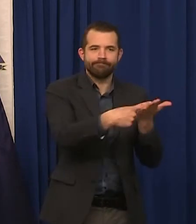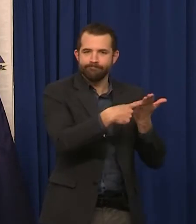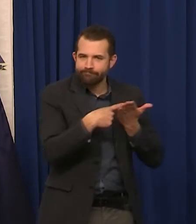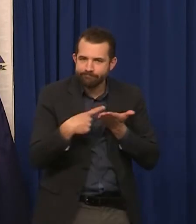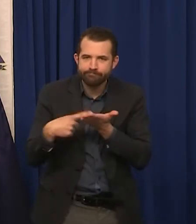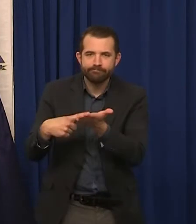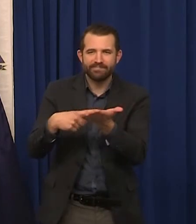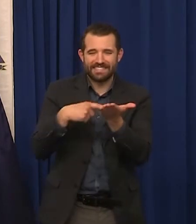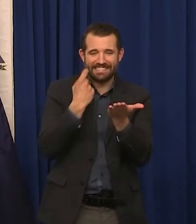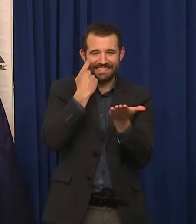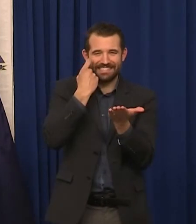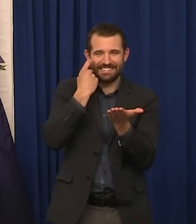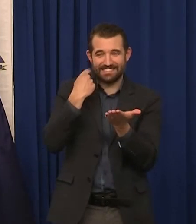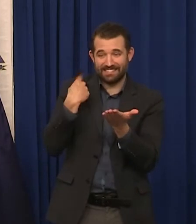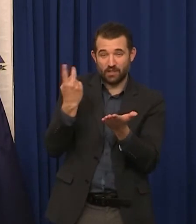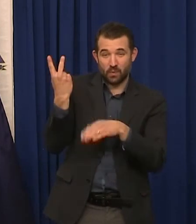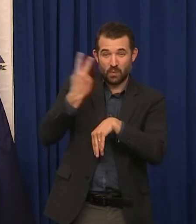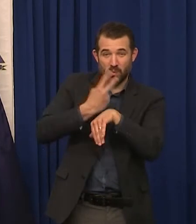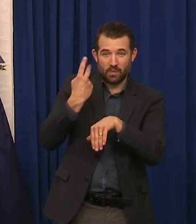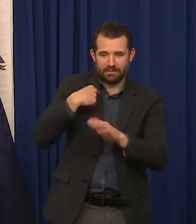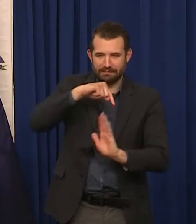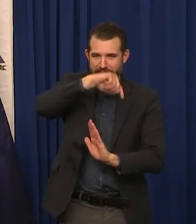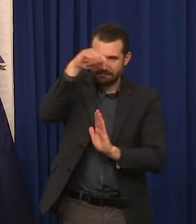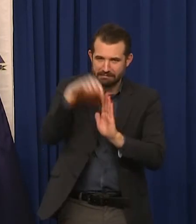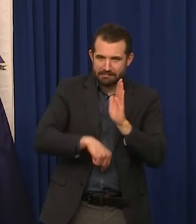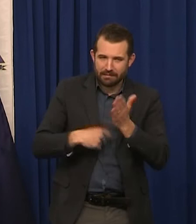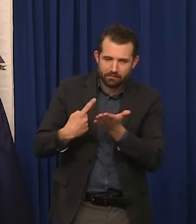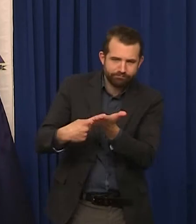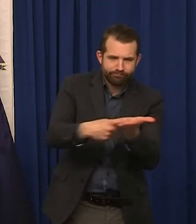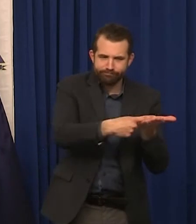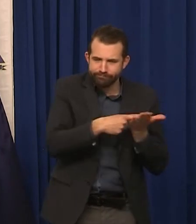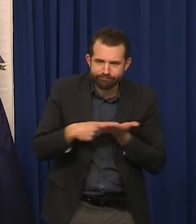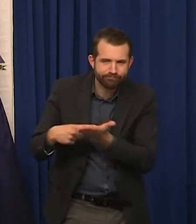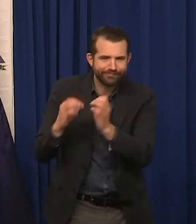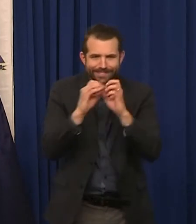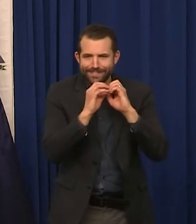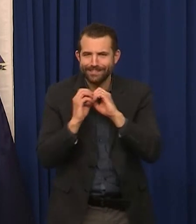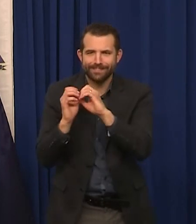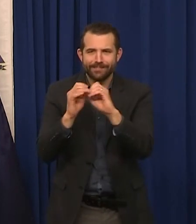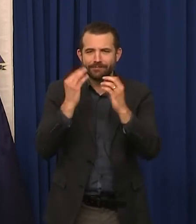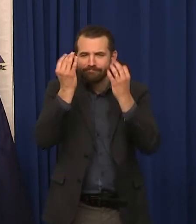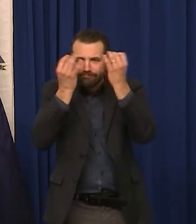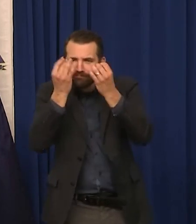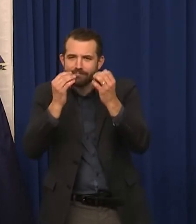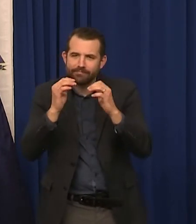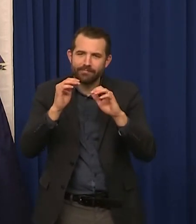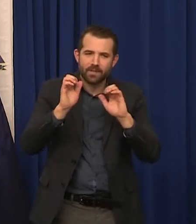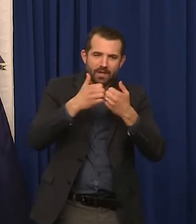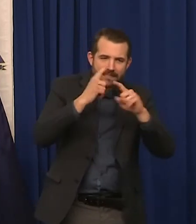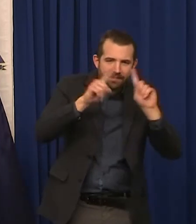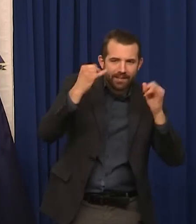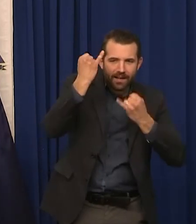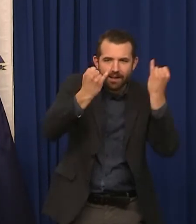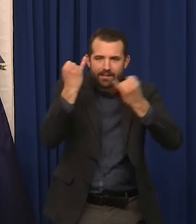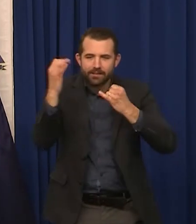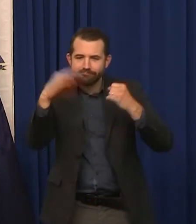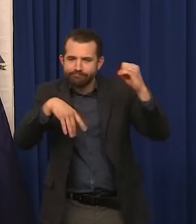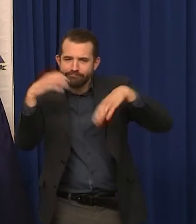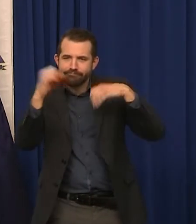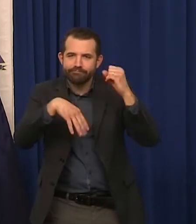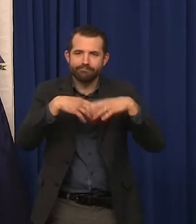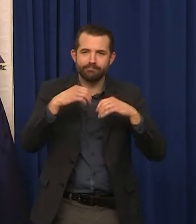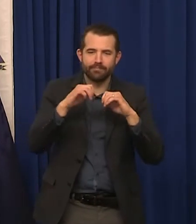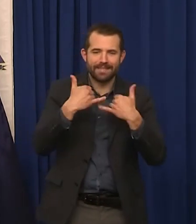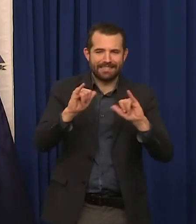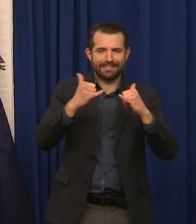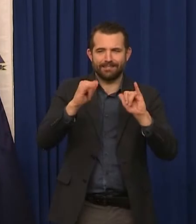past 48 hours or so, as we've been evaluating different ideas and different proposals. In terms of a timeline, Don, I don't have a